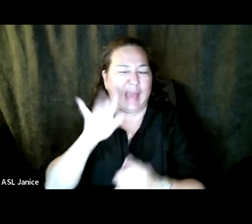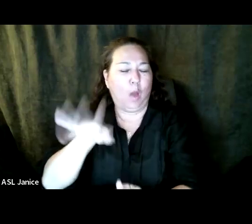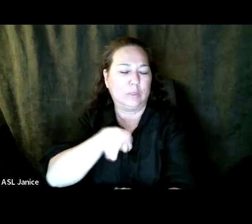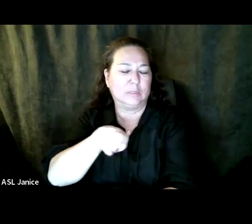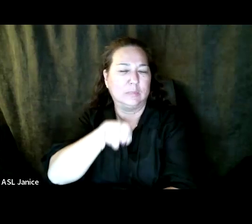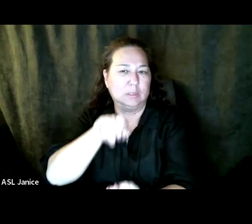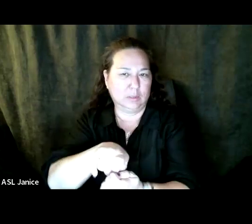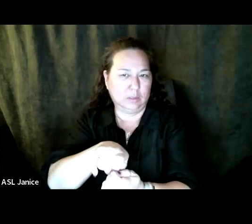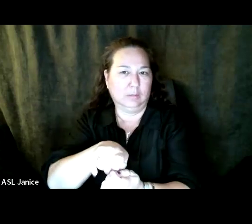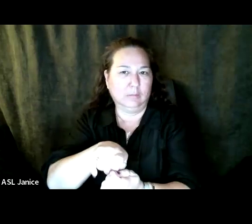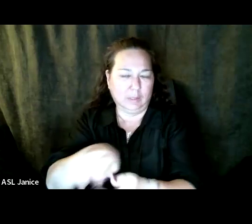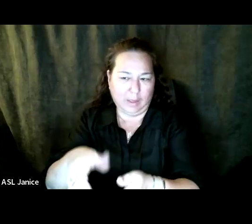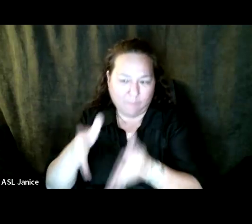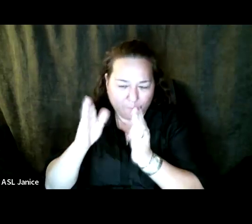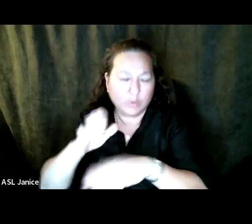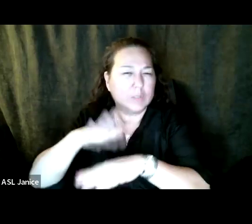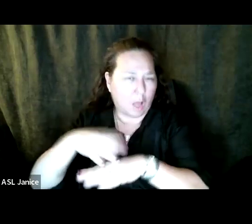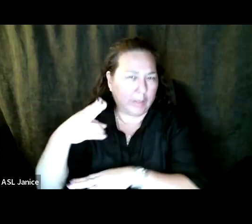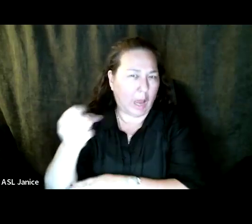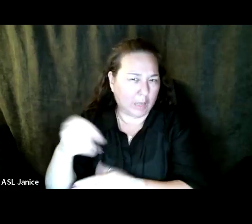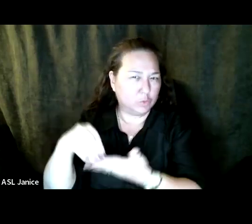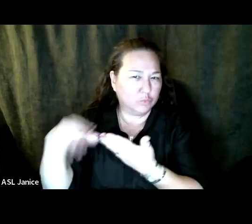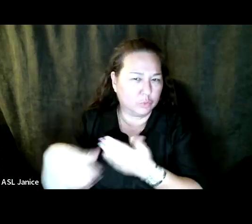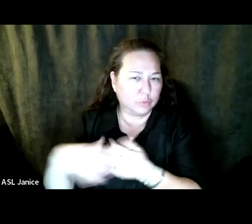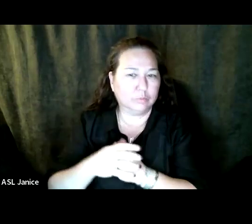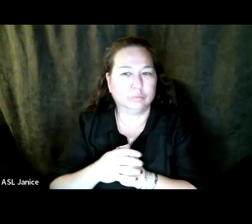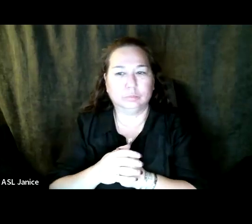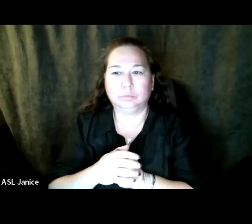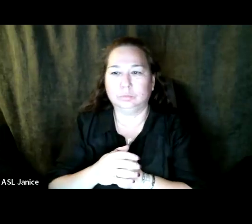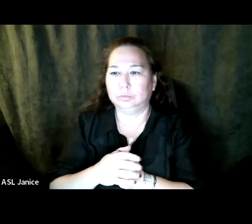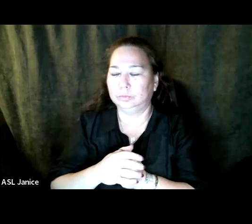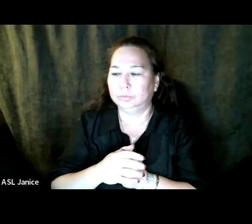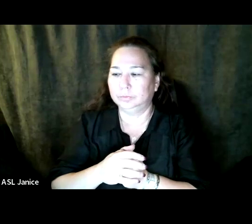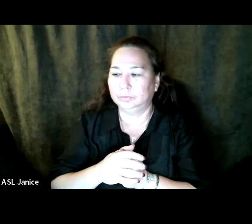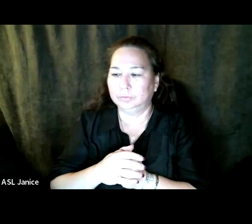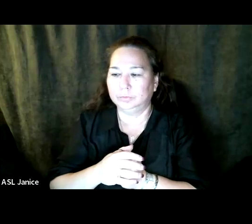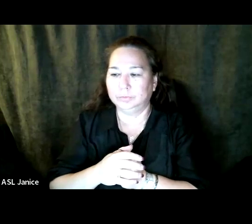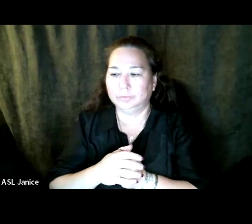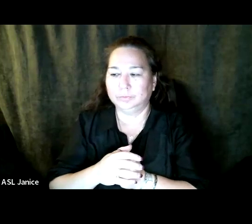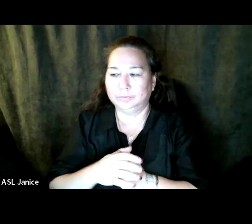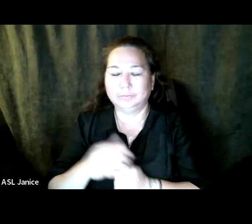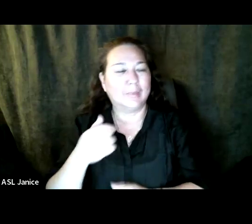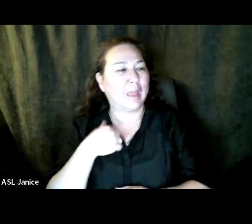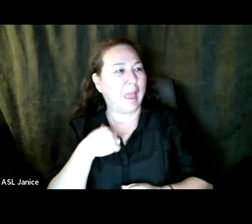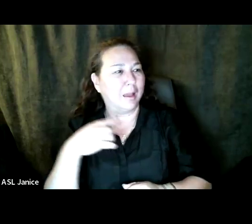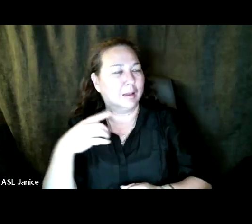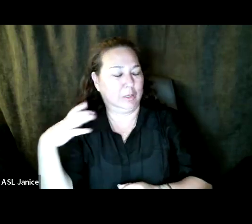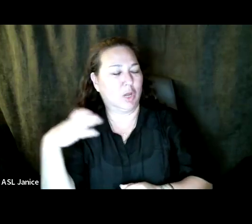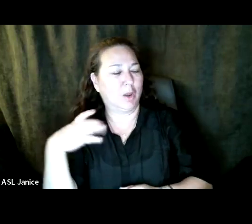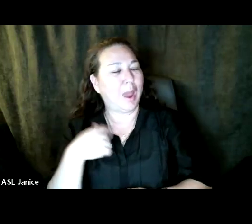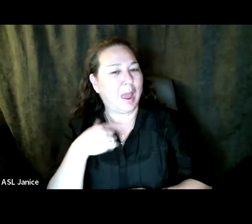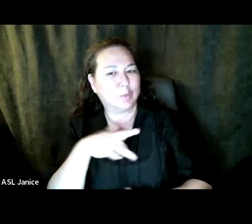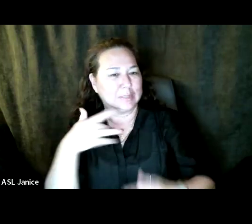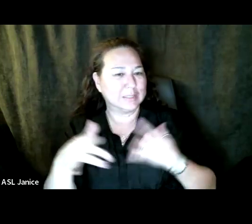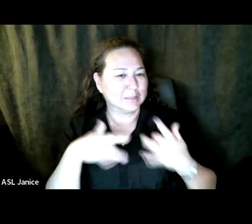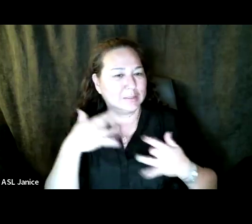toward the high school students. Thank you. And then just one last question. I was excited to hear about BPS Beyond the Bell. How can that be